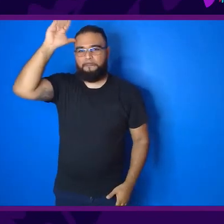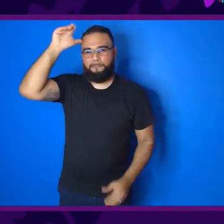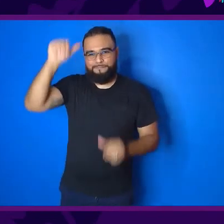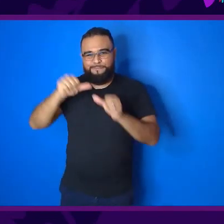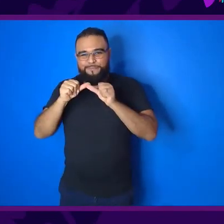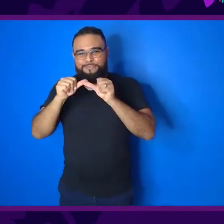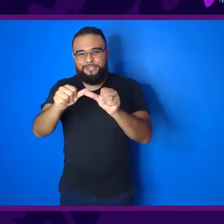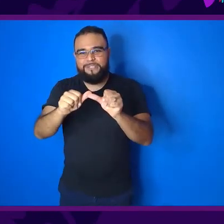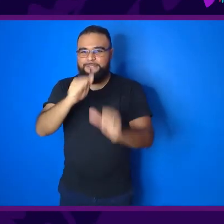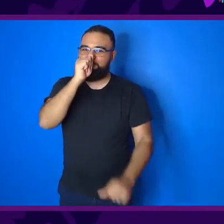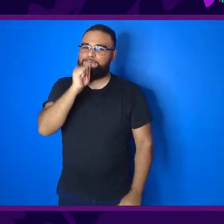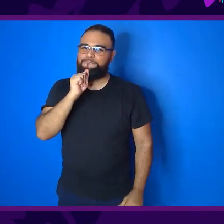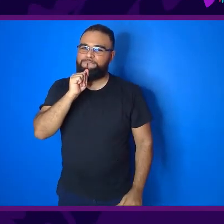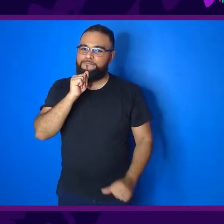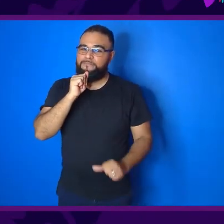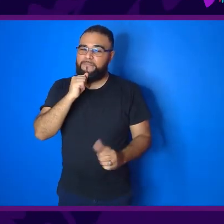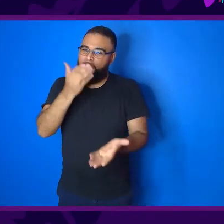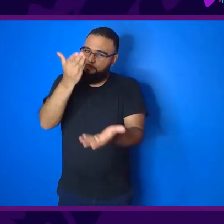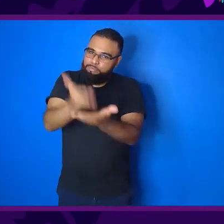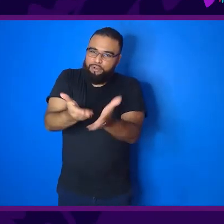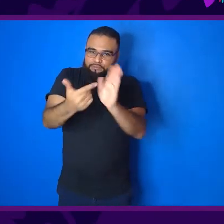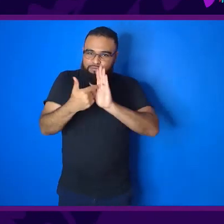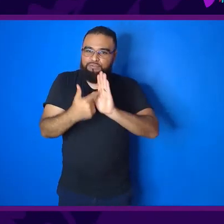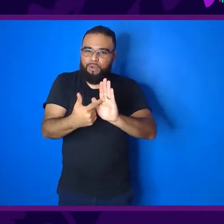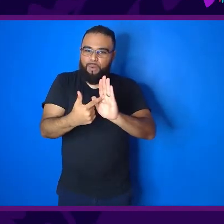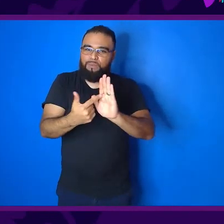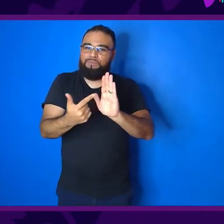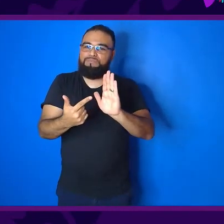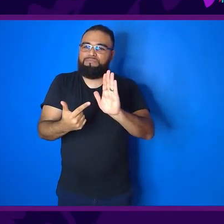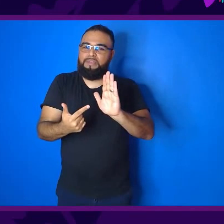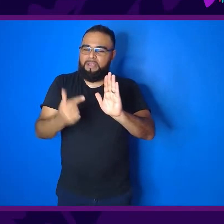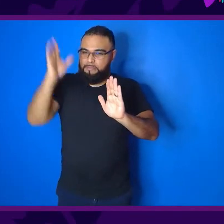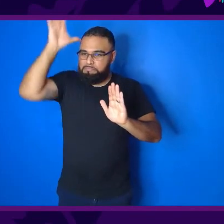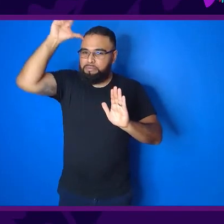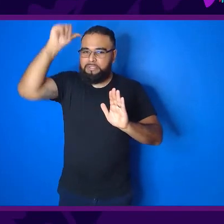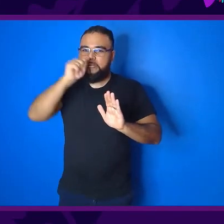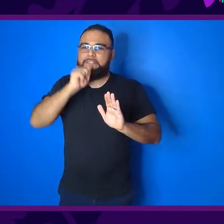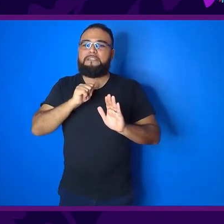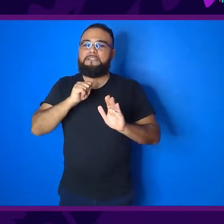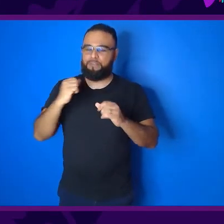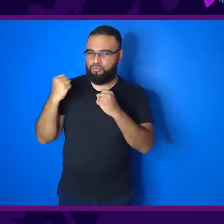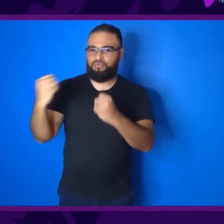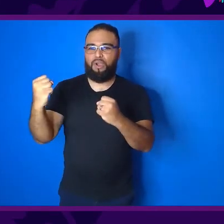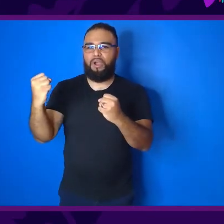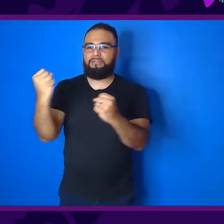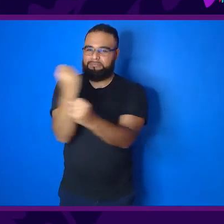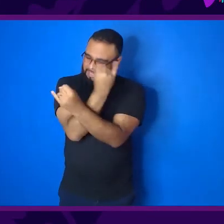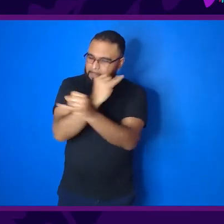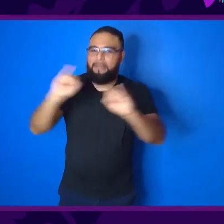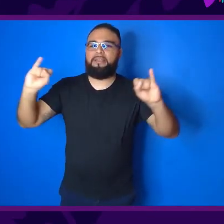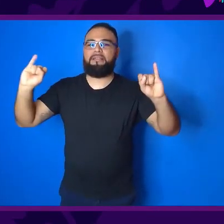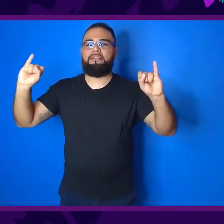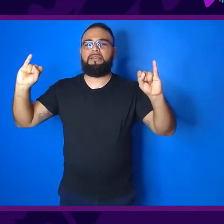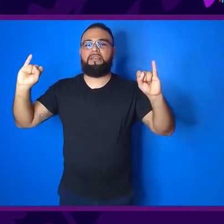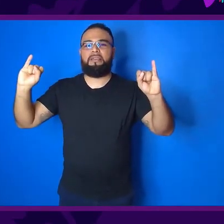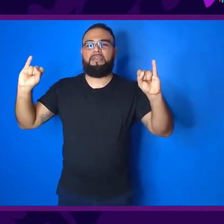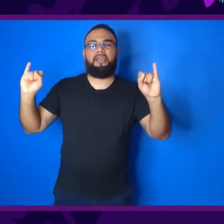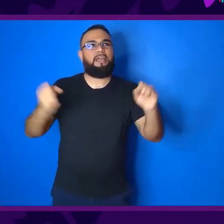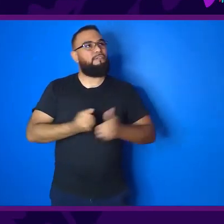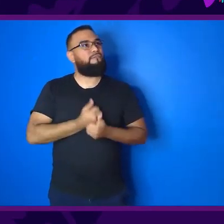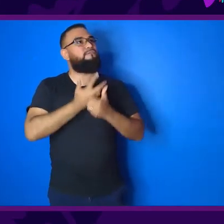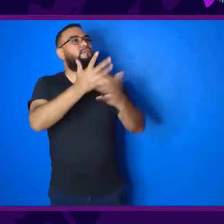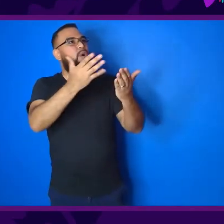that being persistent, being strong, being independent, and giving voice to the powerless is a good thing. Good